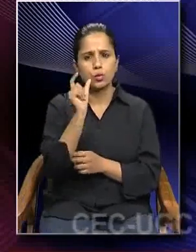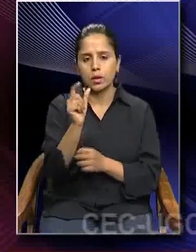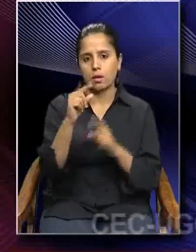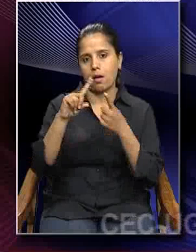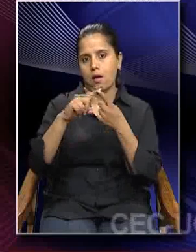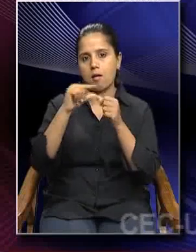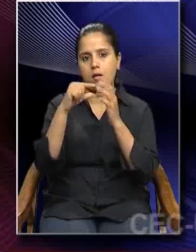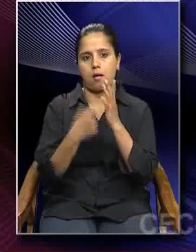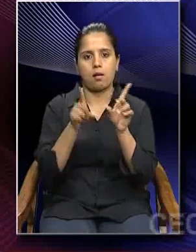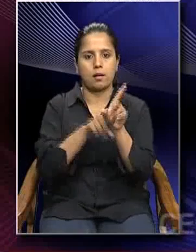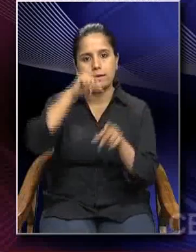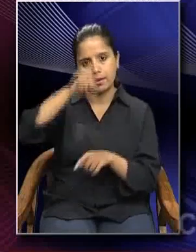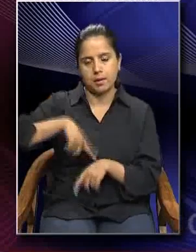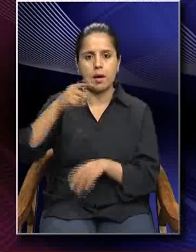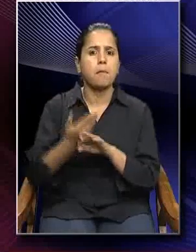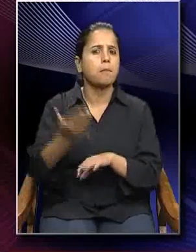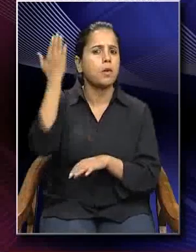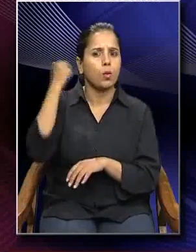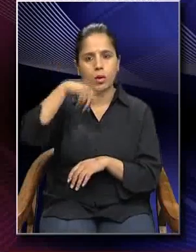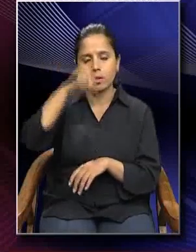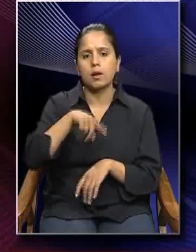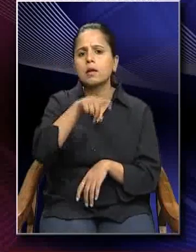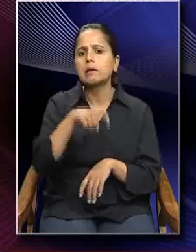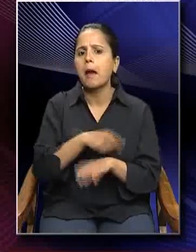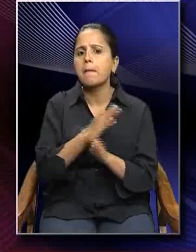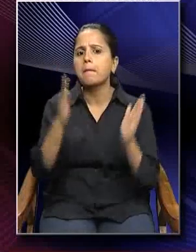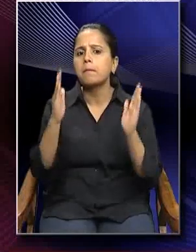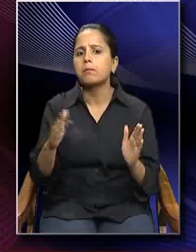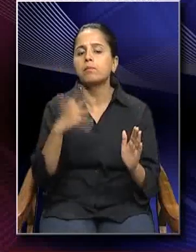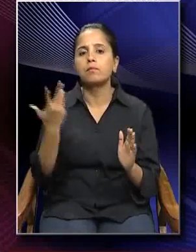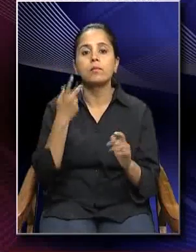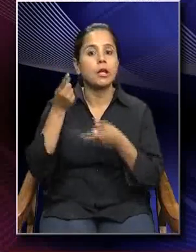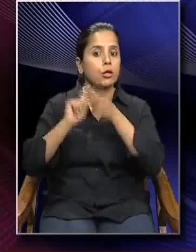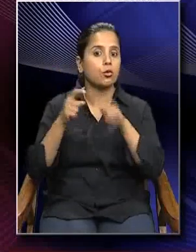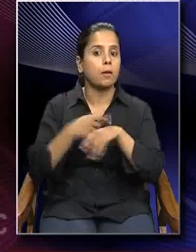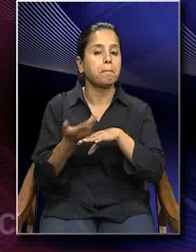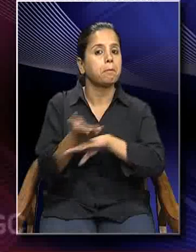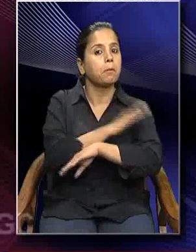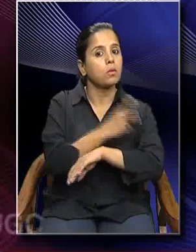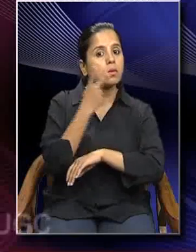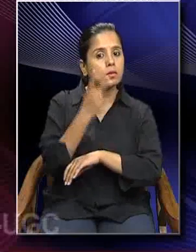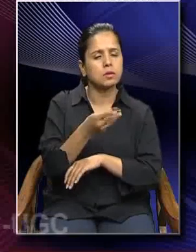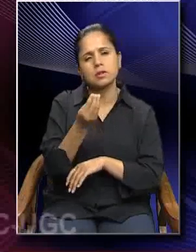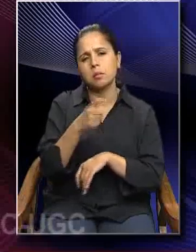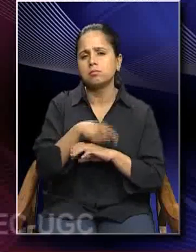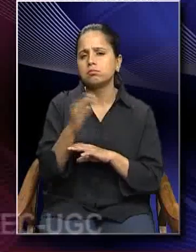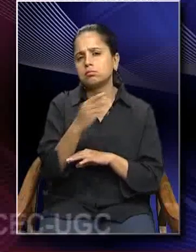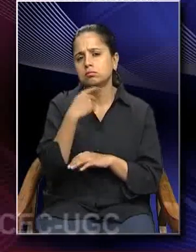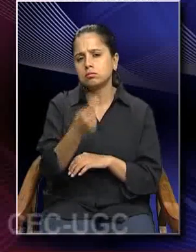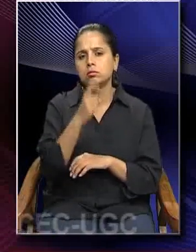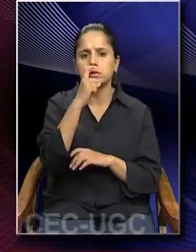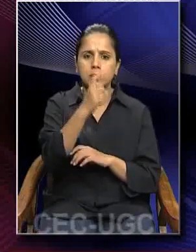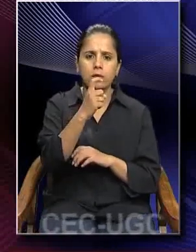India, it refers to the time span from prehistoric period to roughly around